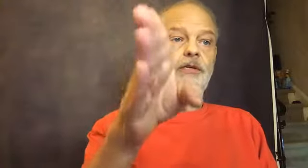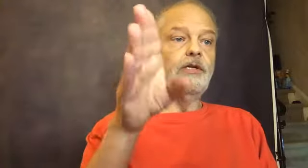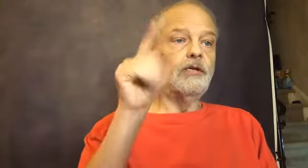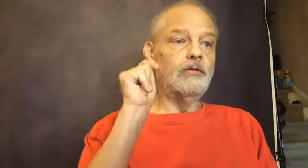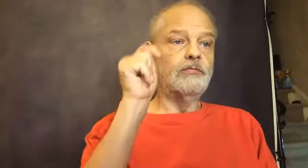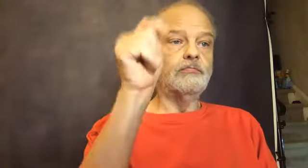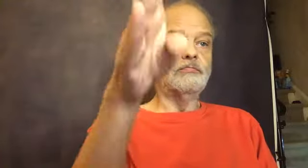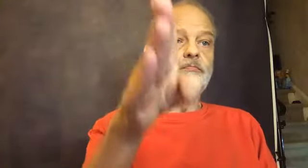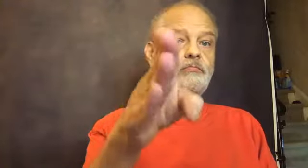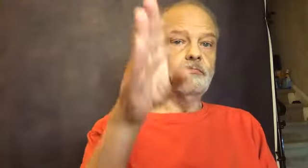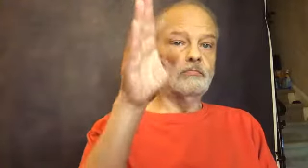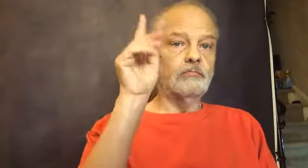GB.